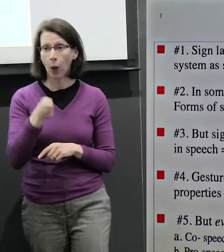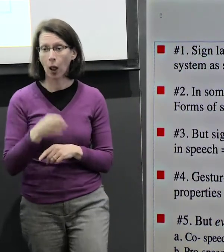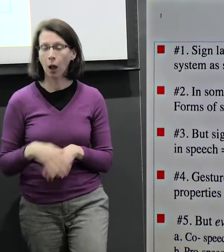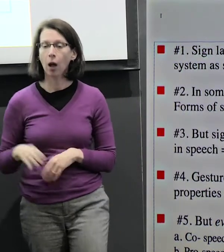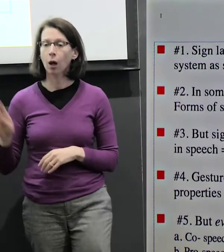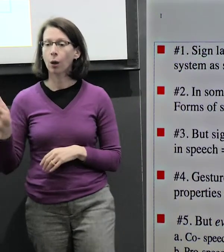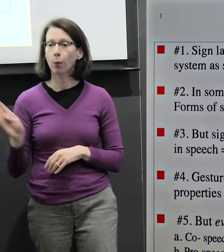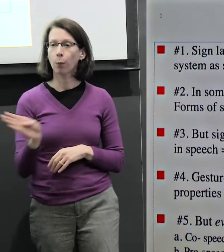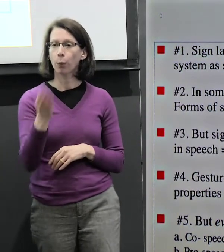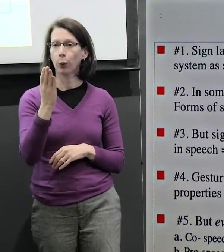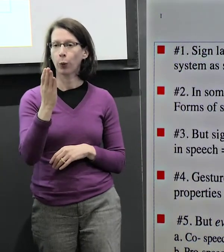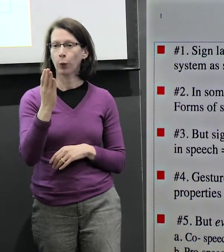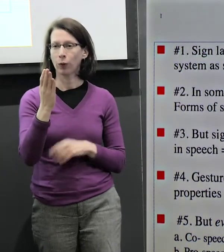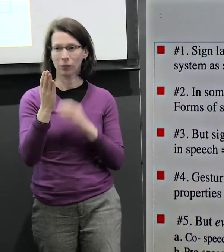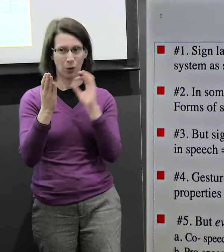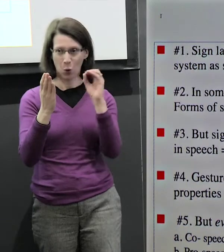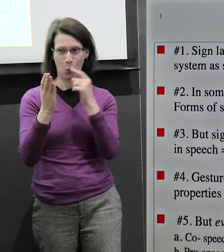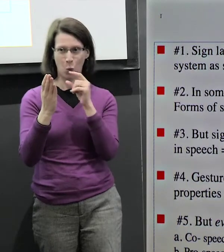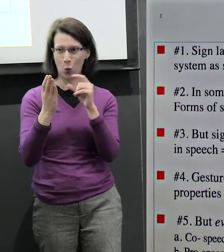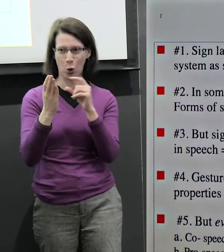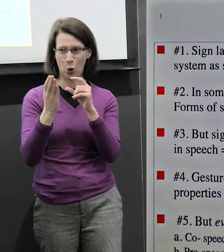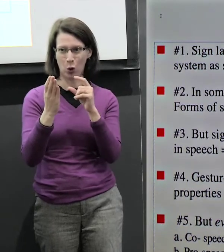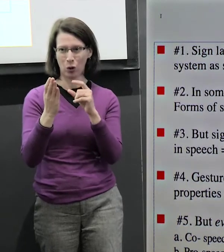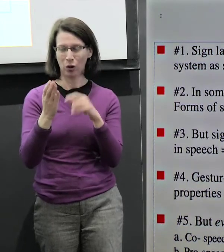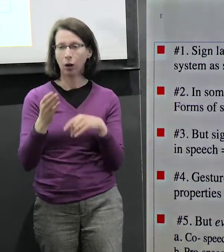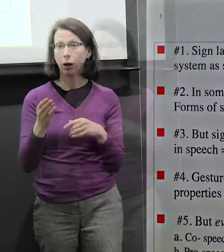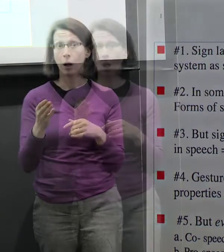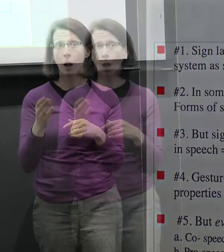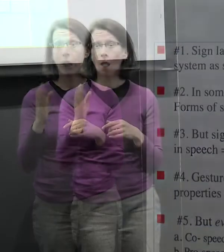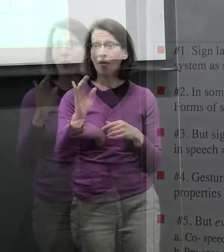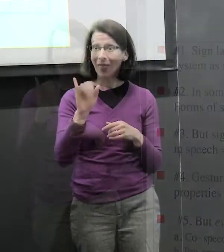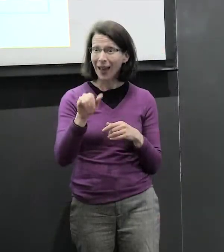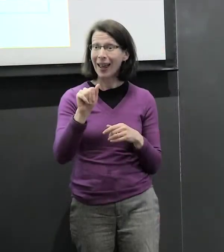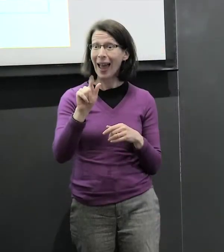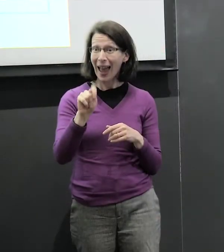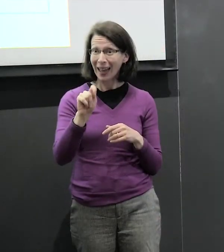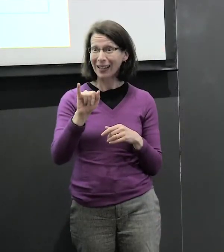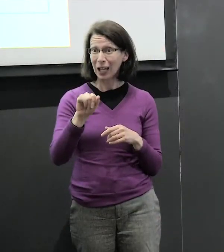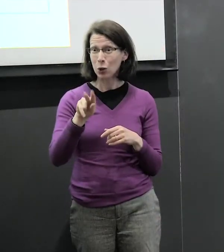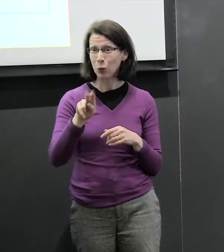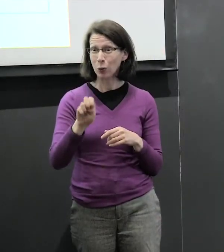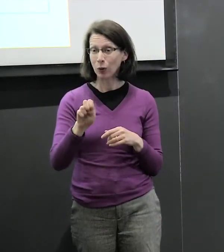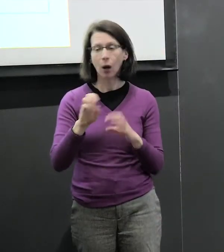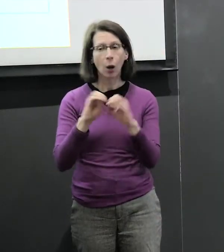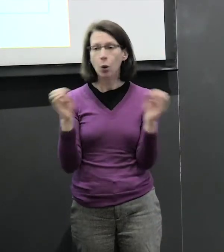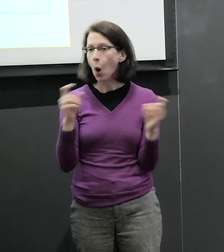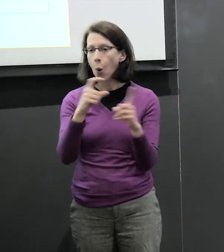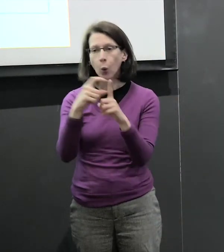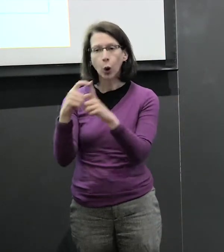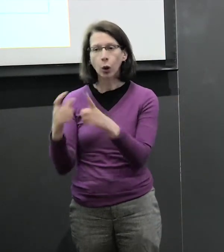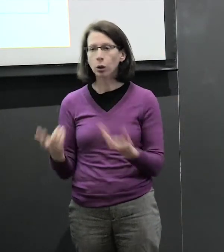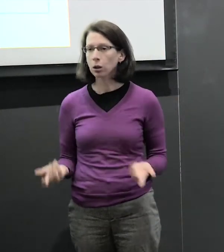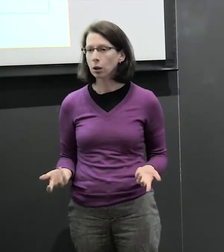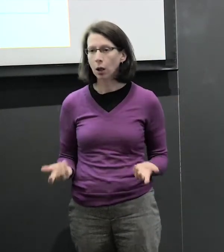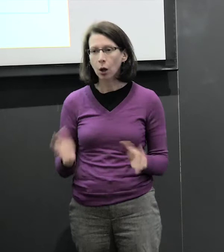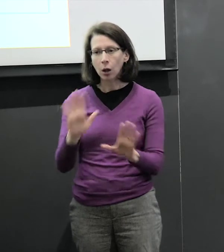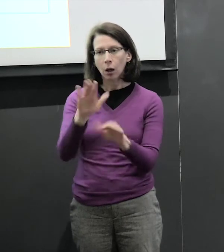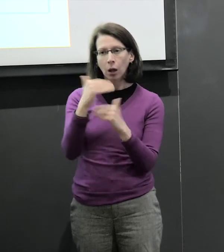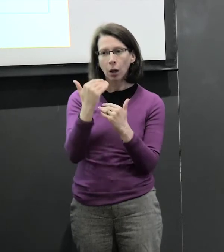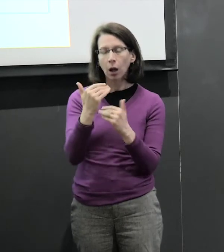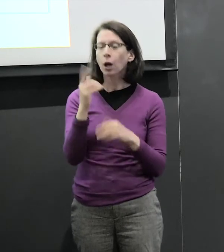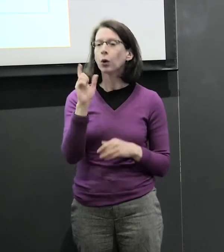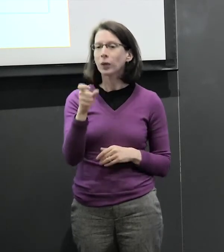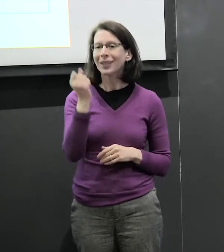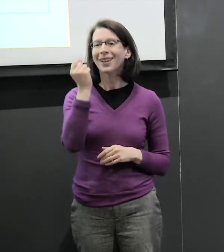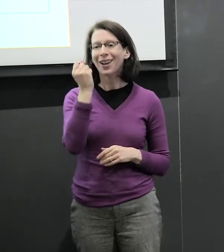John's brother, I will not. And these, in fact, are at issue, but they're not words, right? They're not words, and they're very restricted because you need to understand right